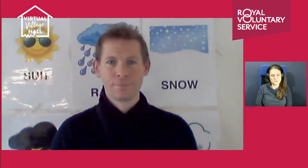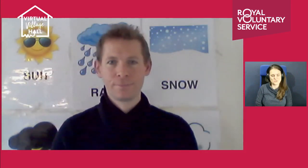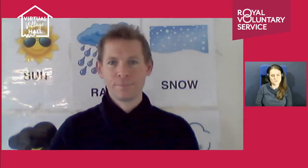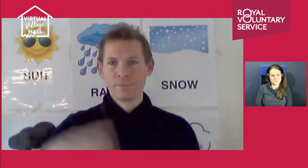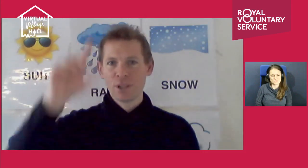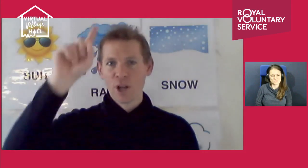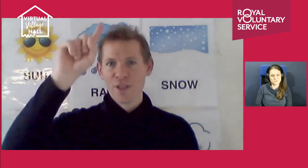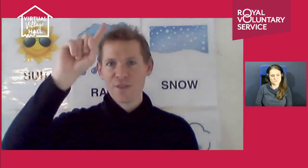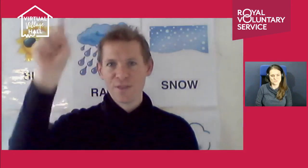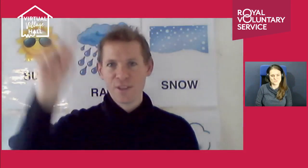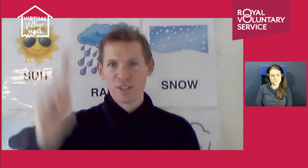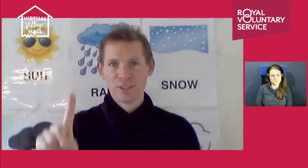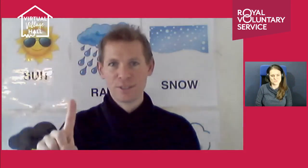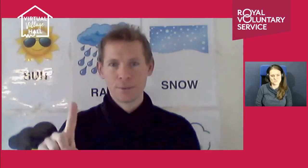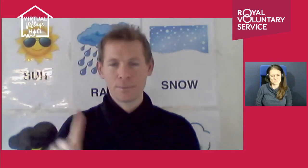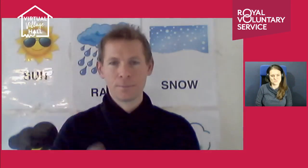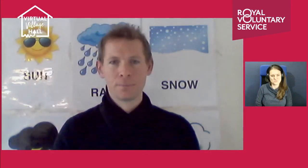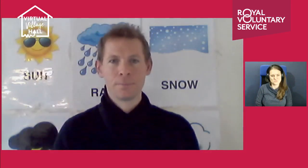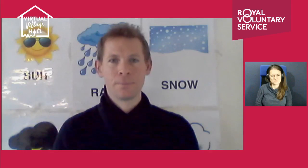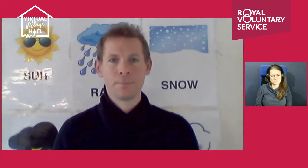snow,